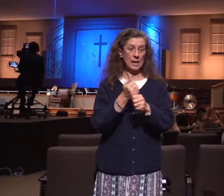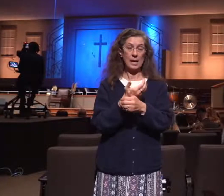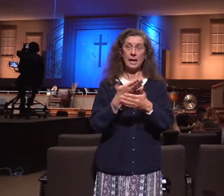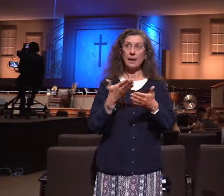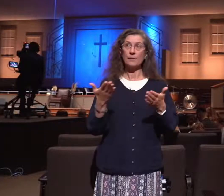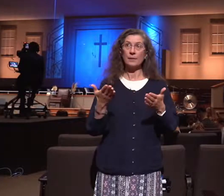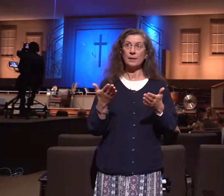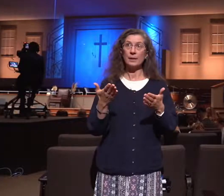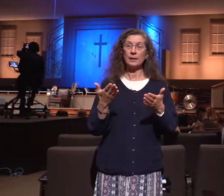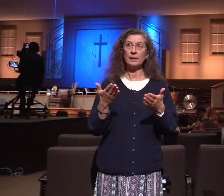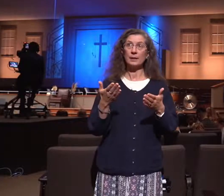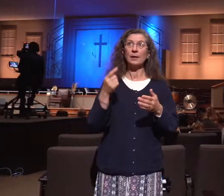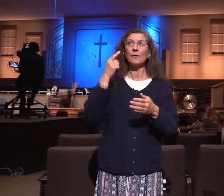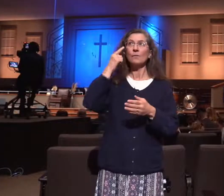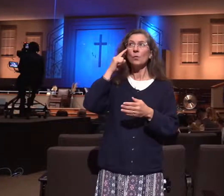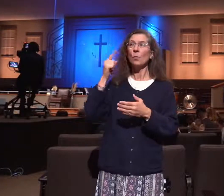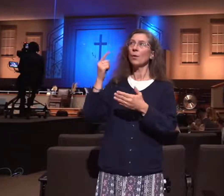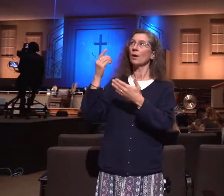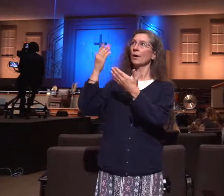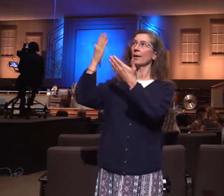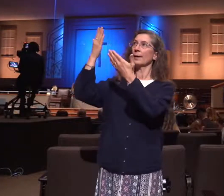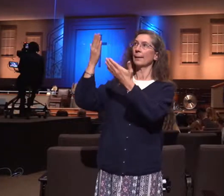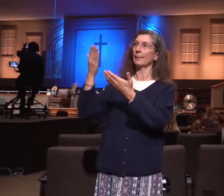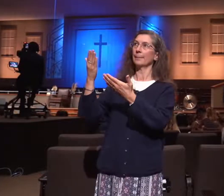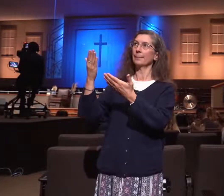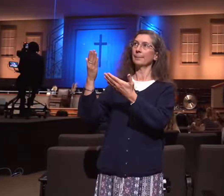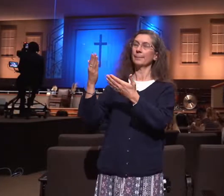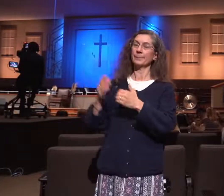and for him.